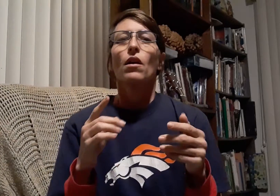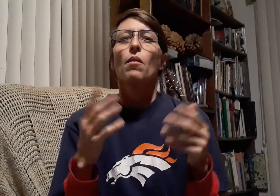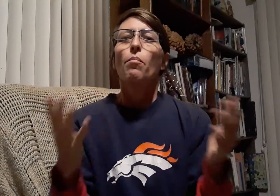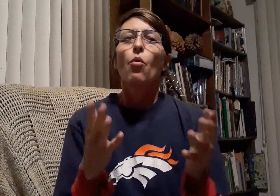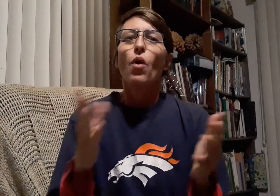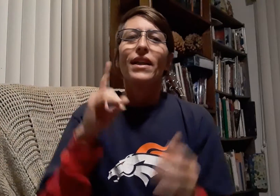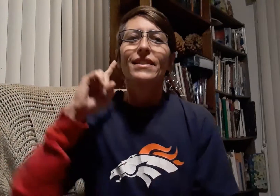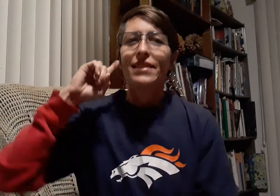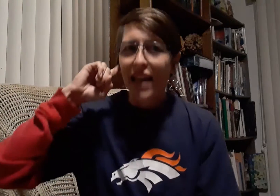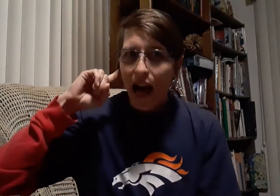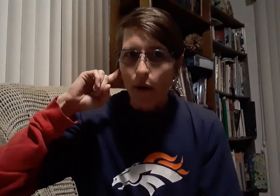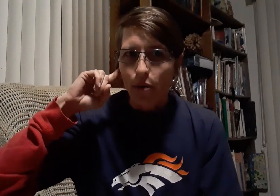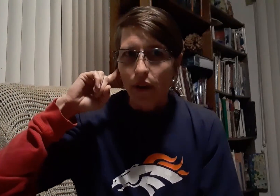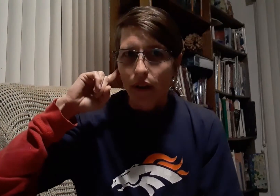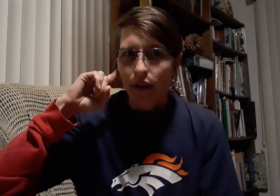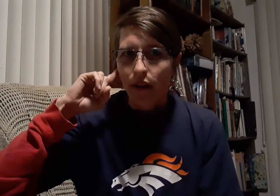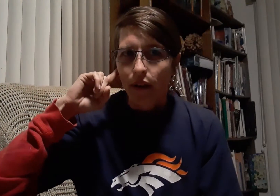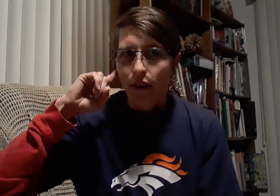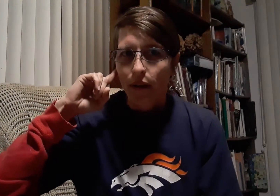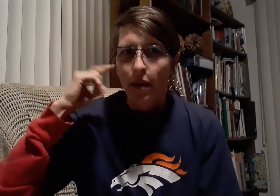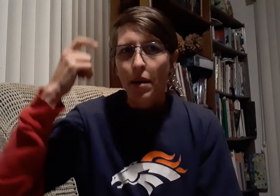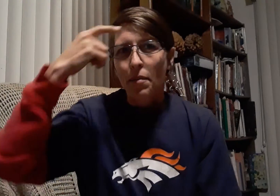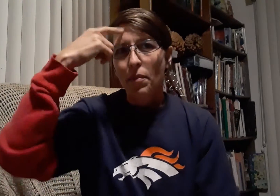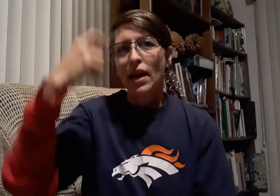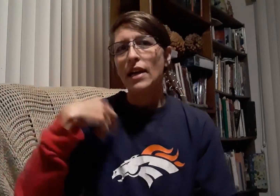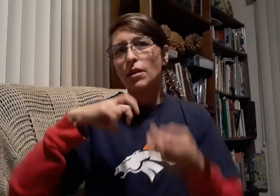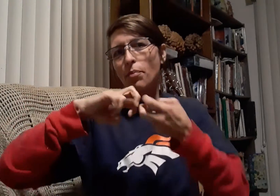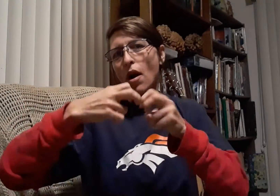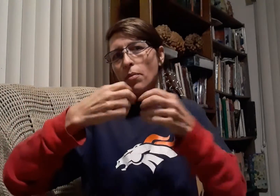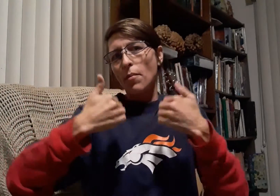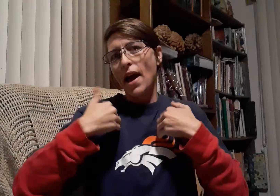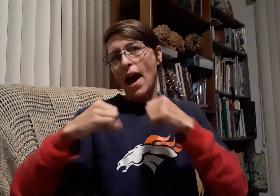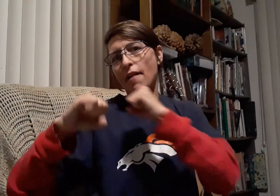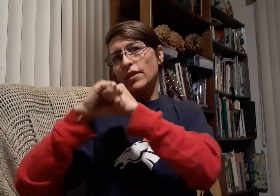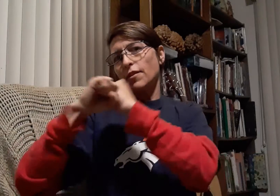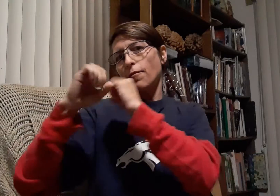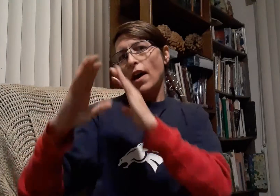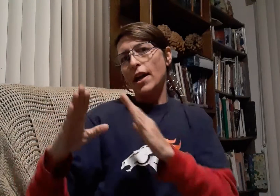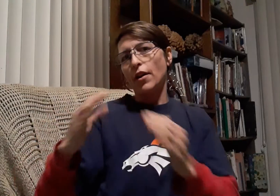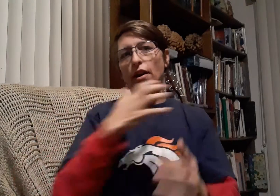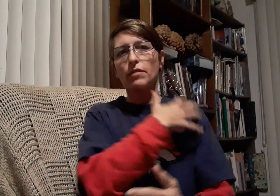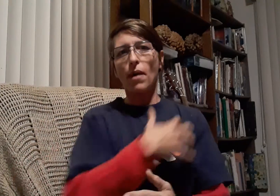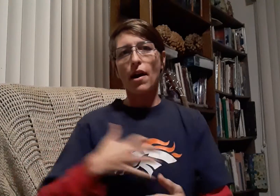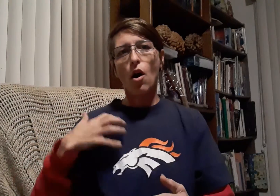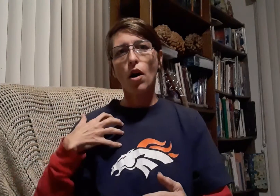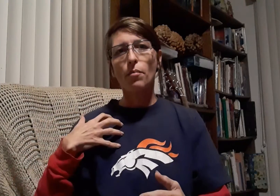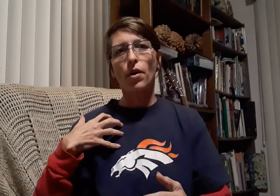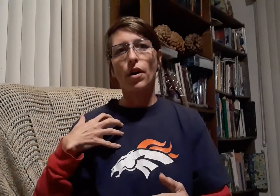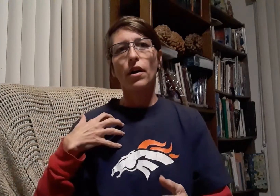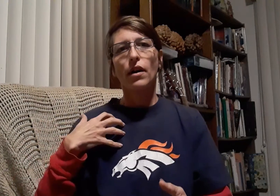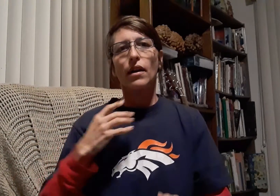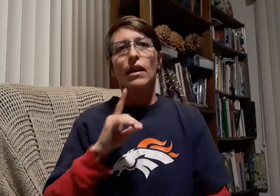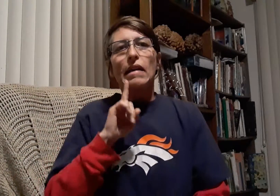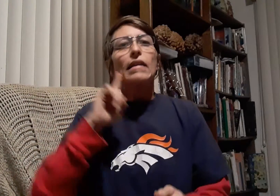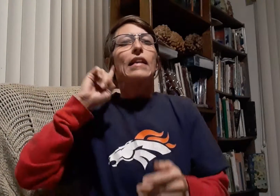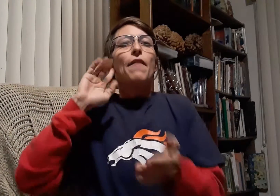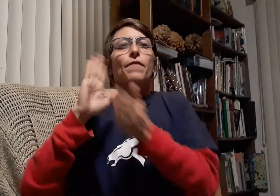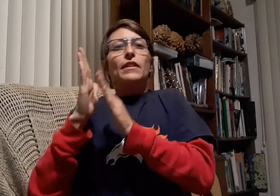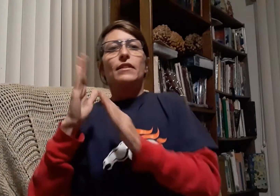But what is sound? Because a problem I have as a fighter is my armor deafens